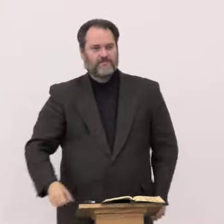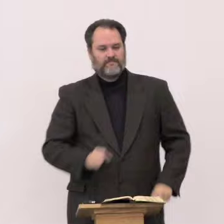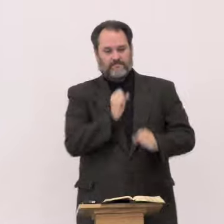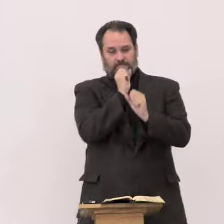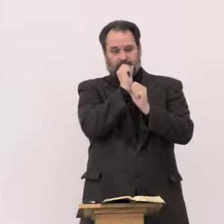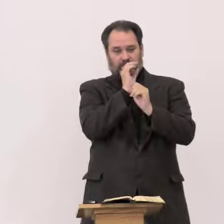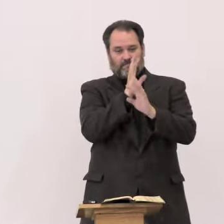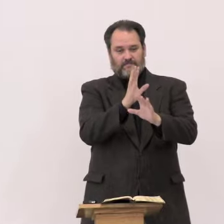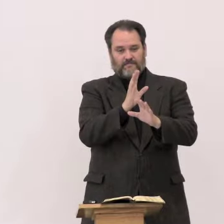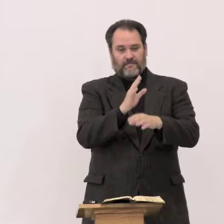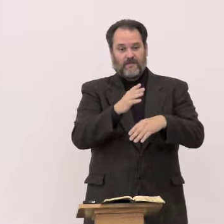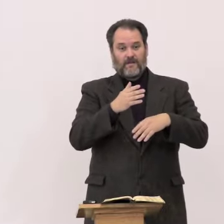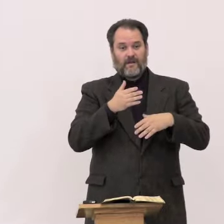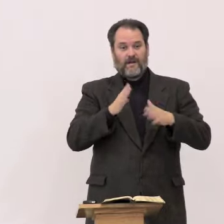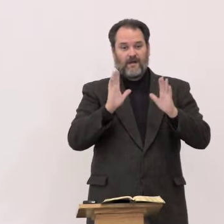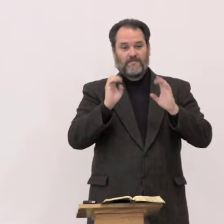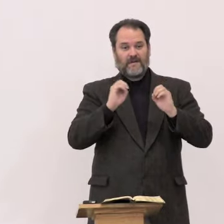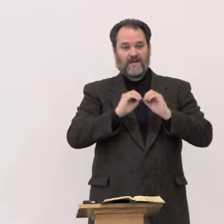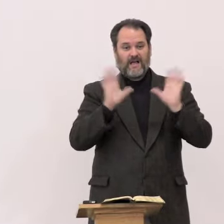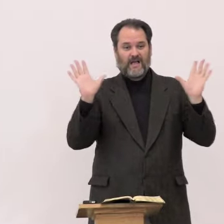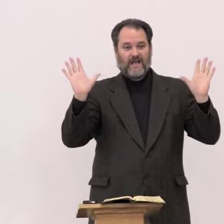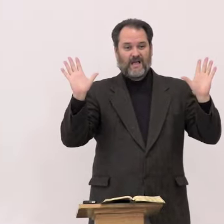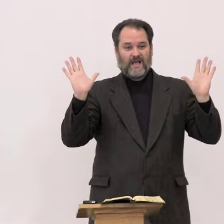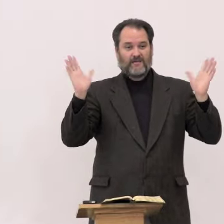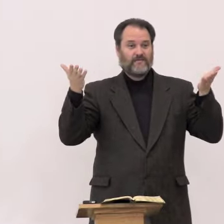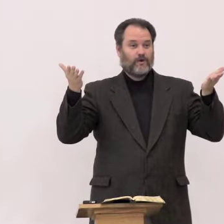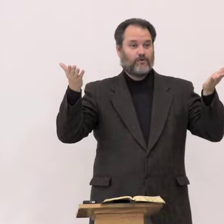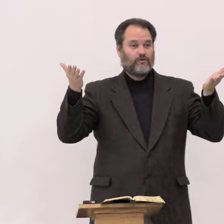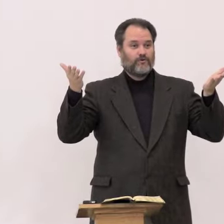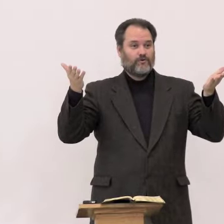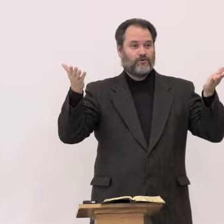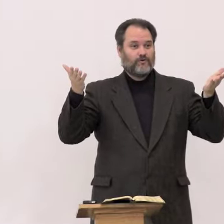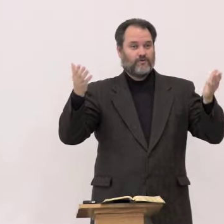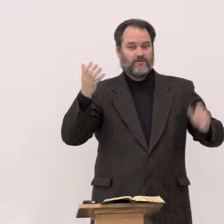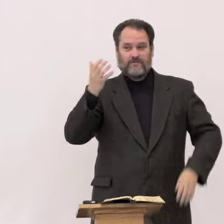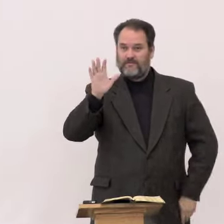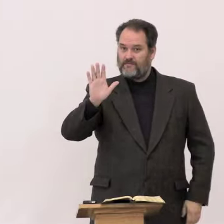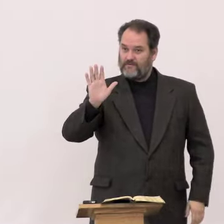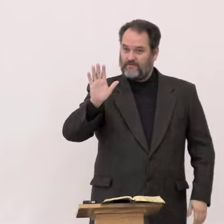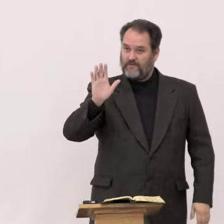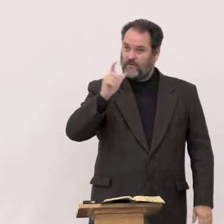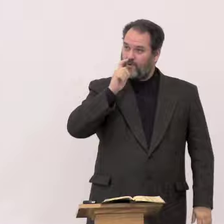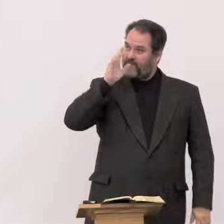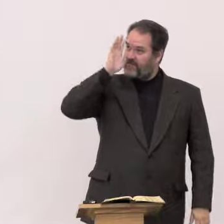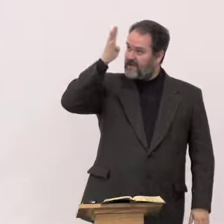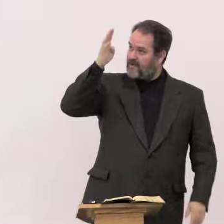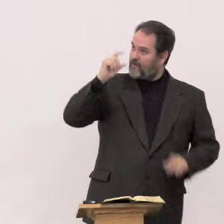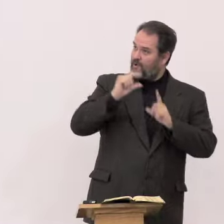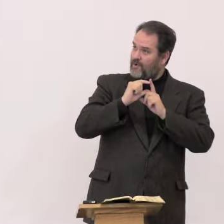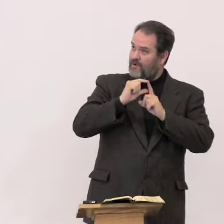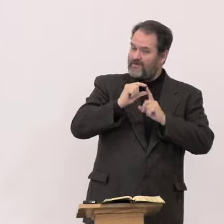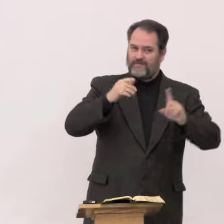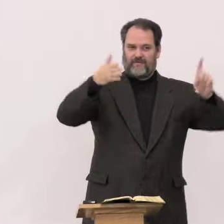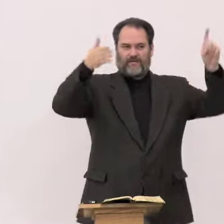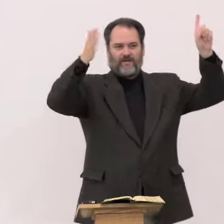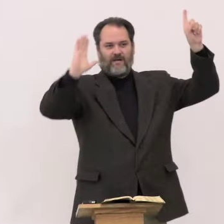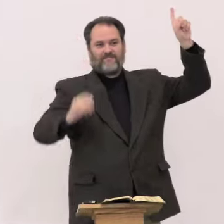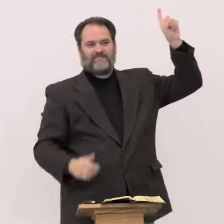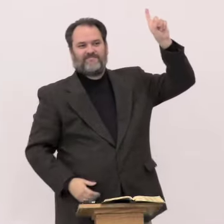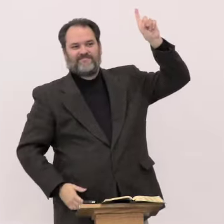he spoke to create the everything. He said, let there be light, and there it was. Who invented God?